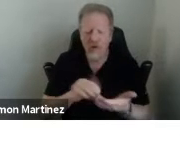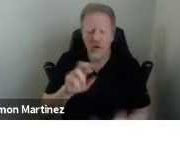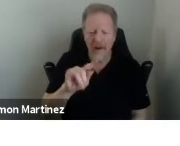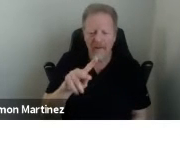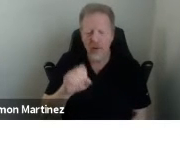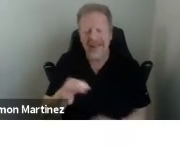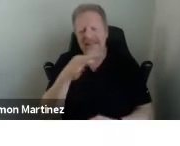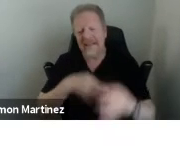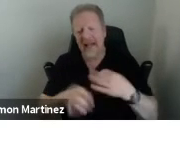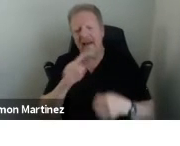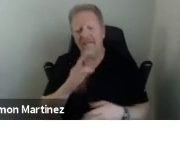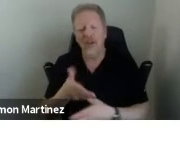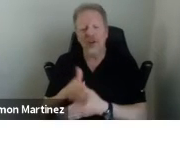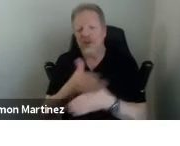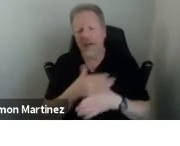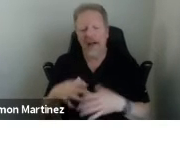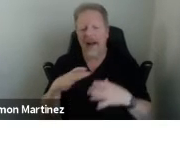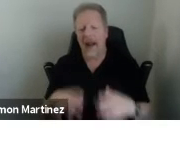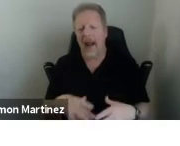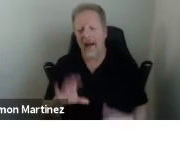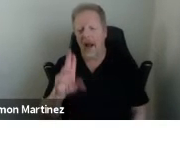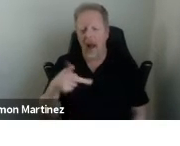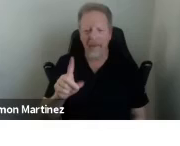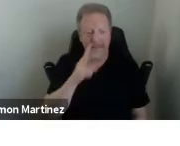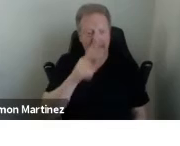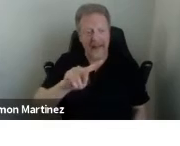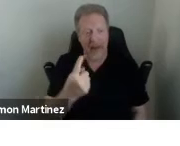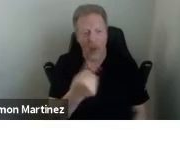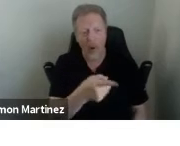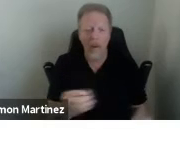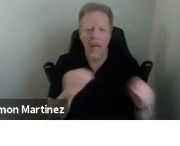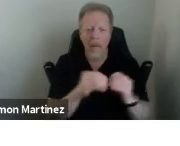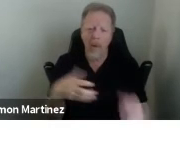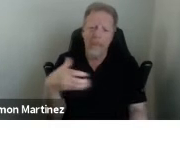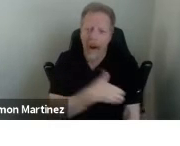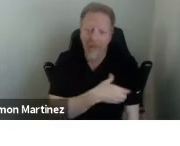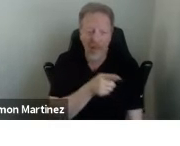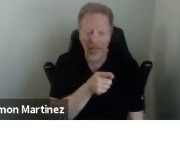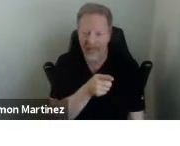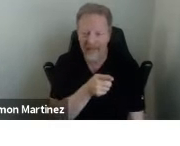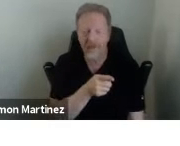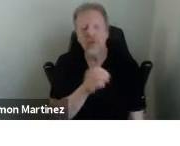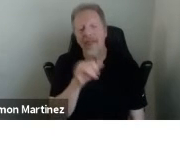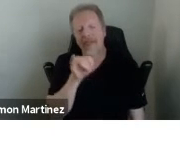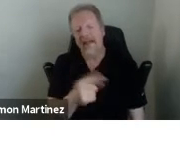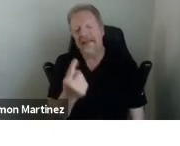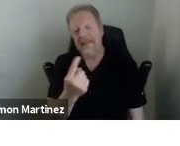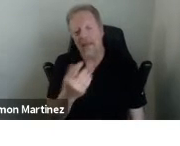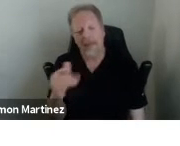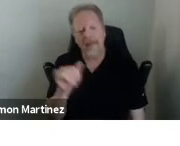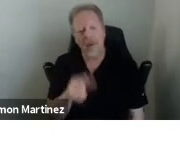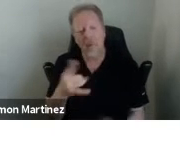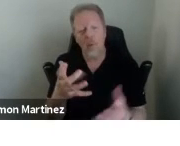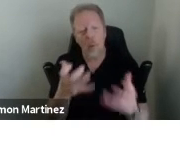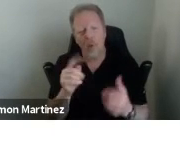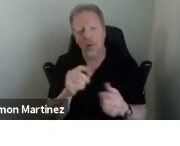instead of shared client updates. See how the second one is more powerful? So that's something that you want